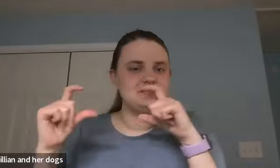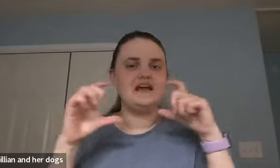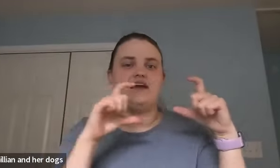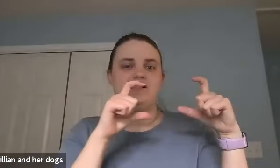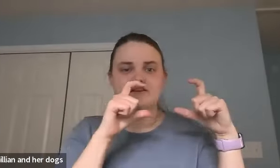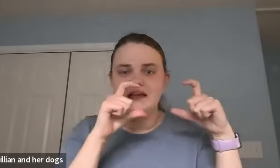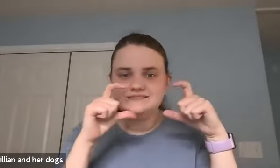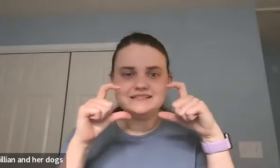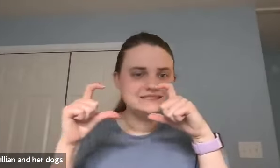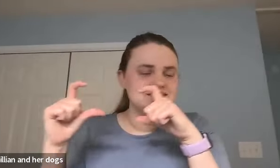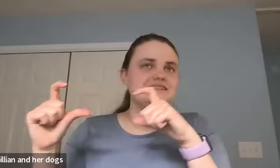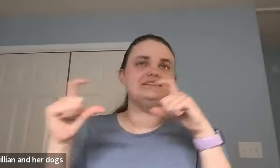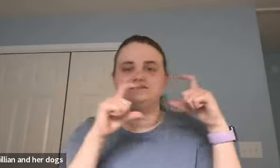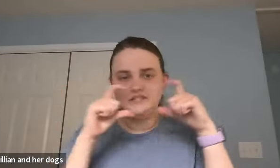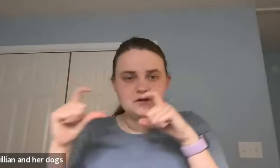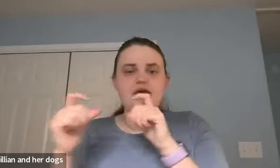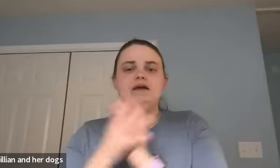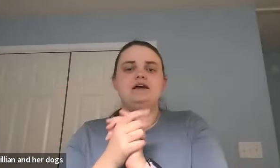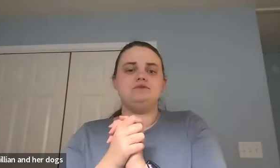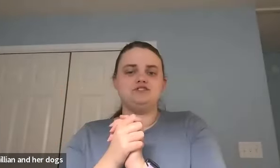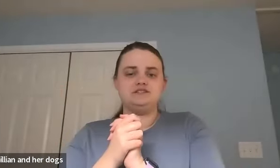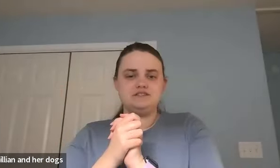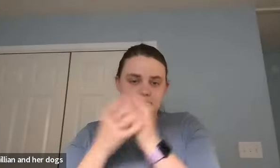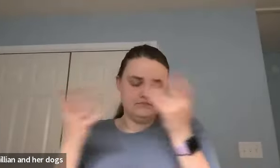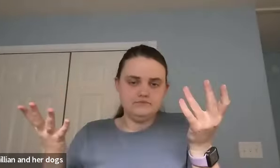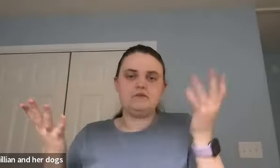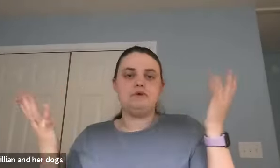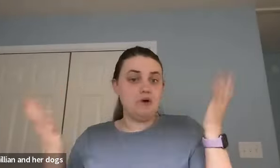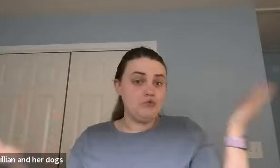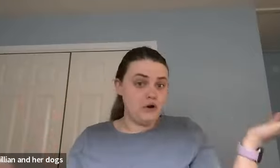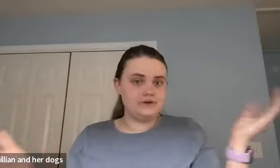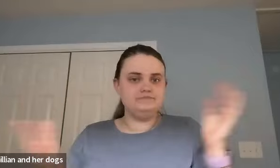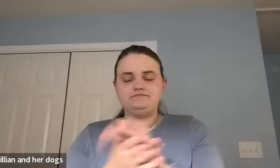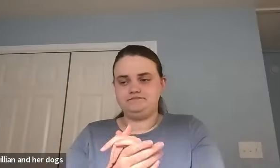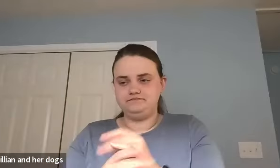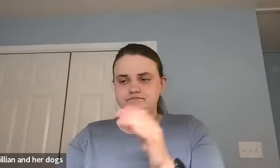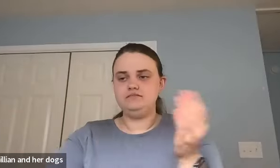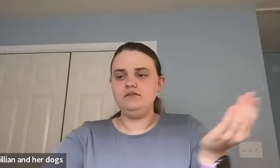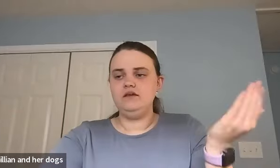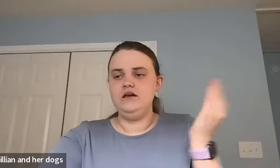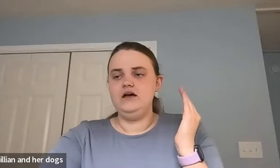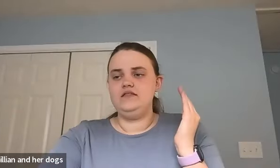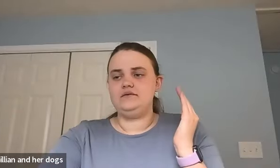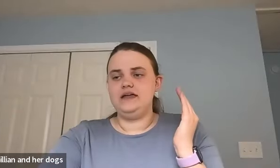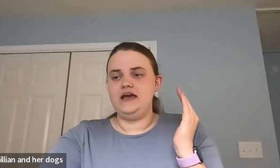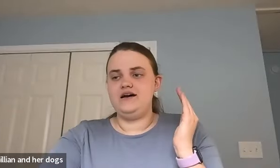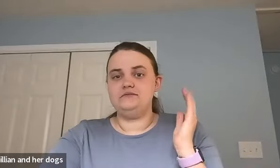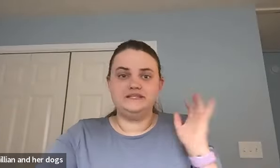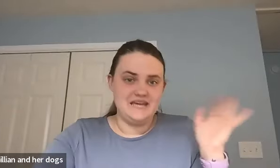kind of that clear, like, you know, that kind of motion. So, but both work. Then we have